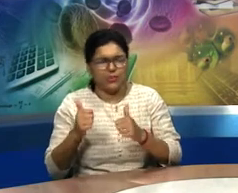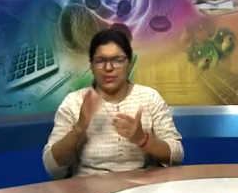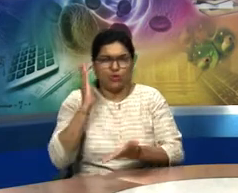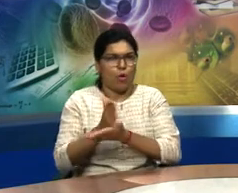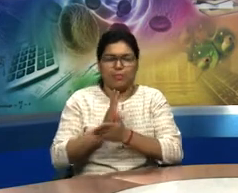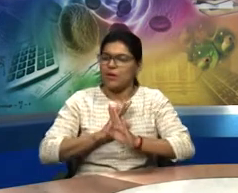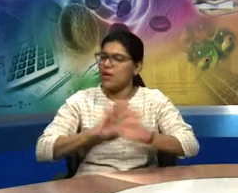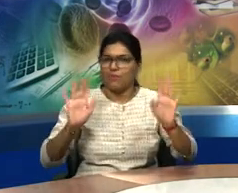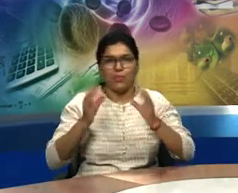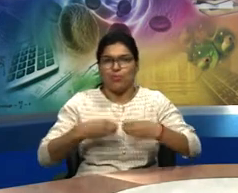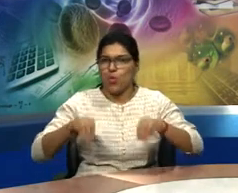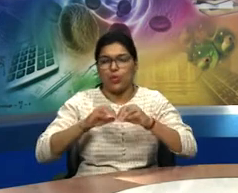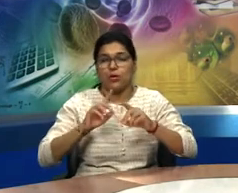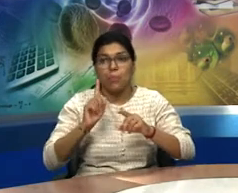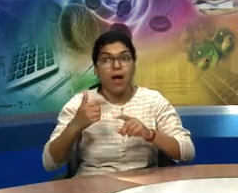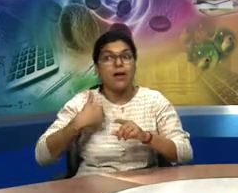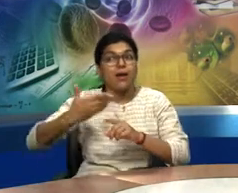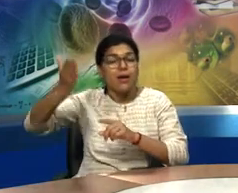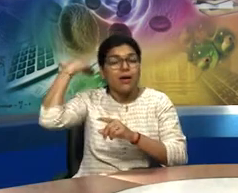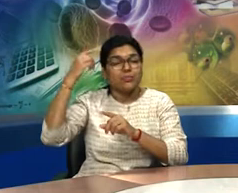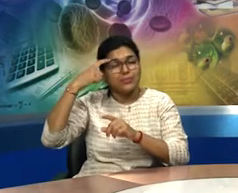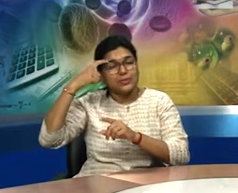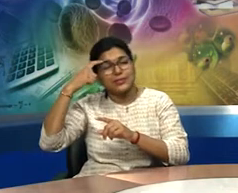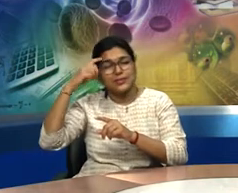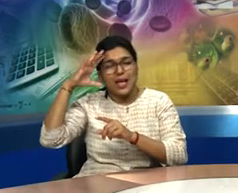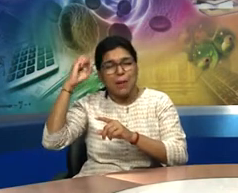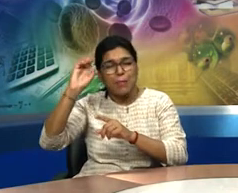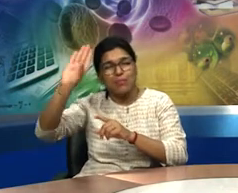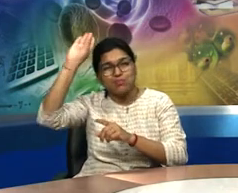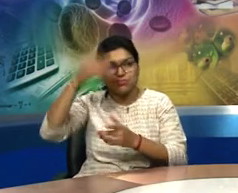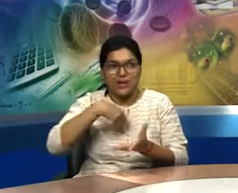I resolved never to steal again.